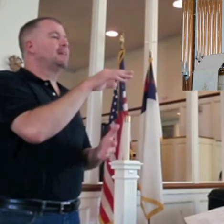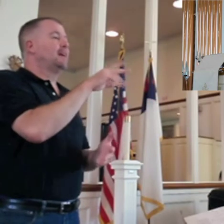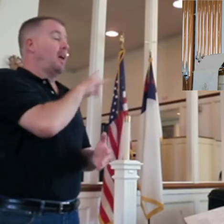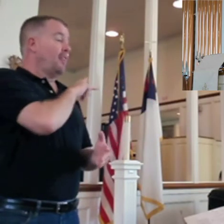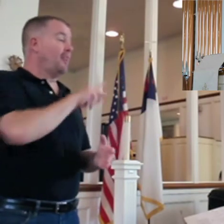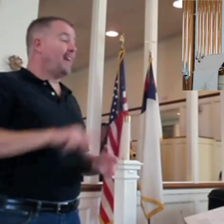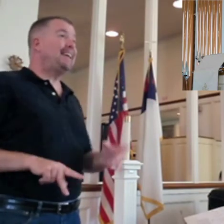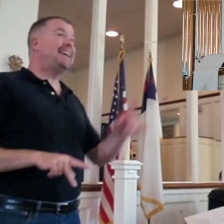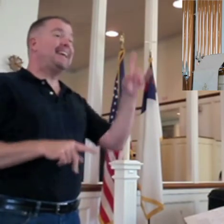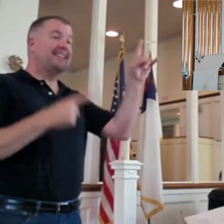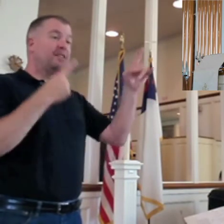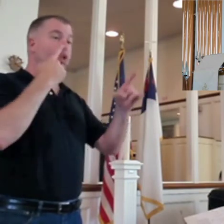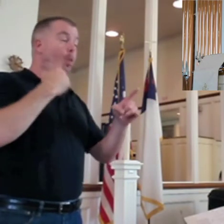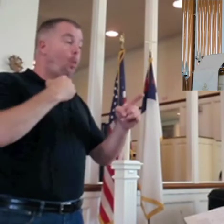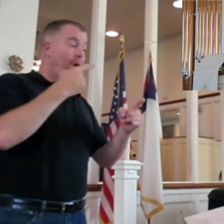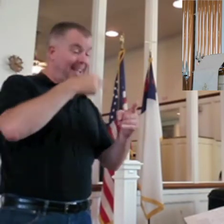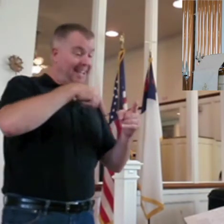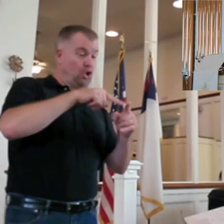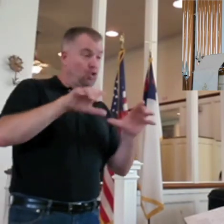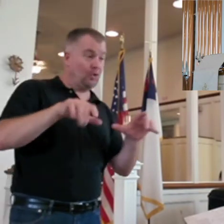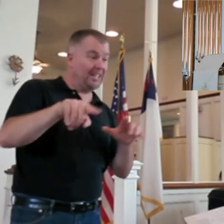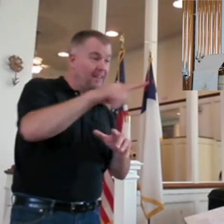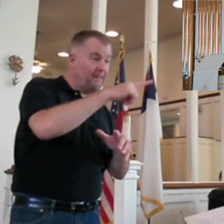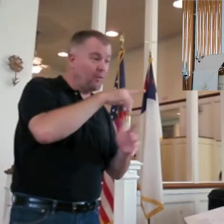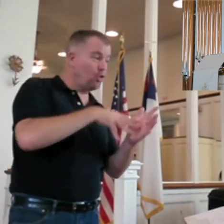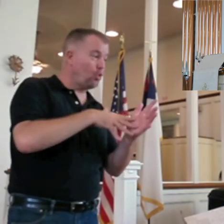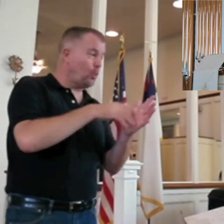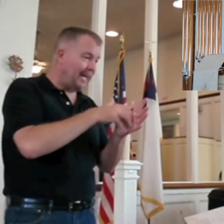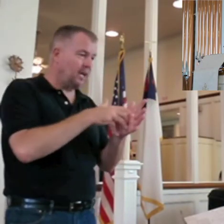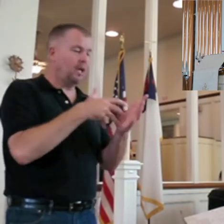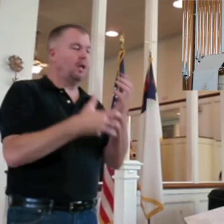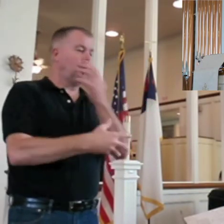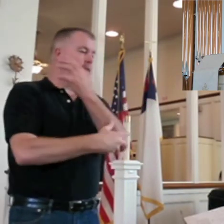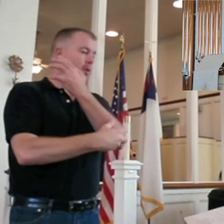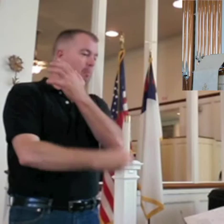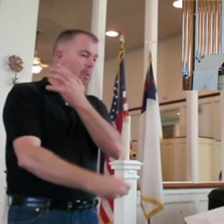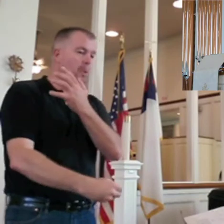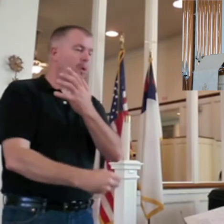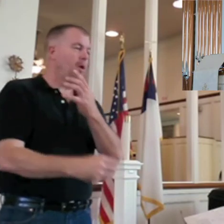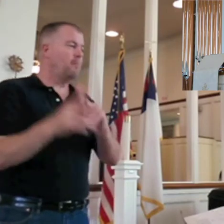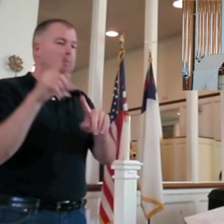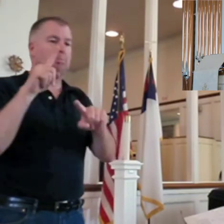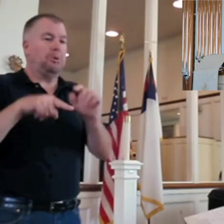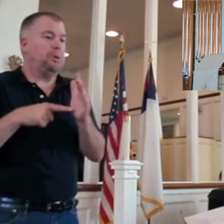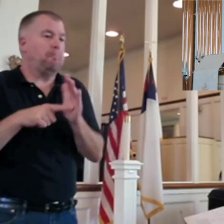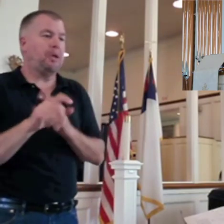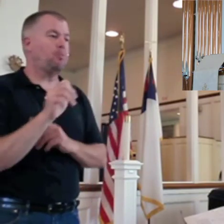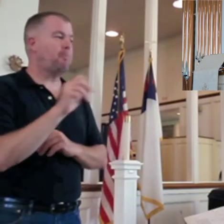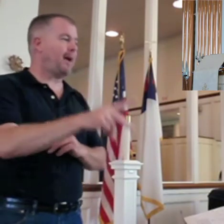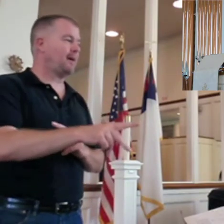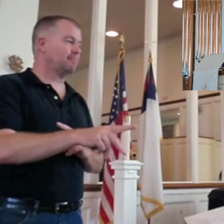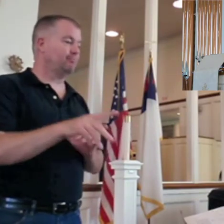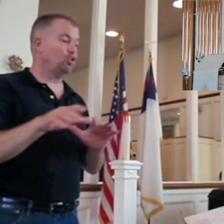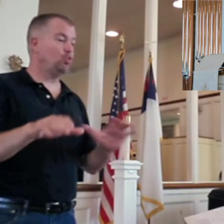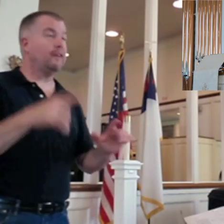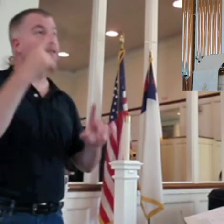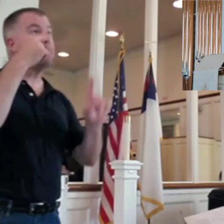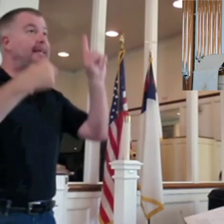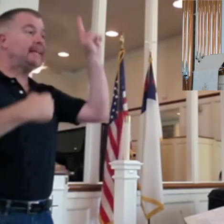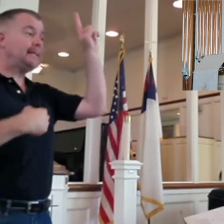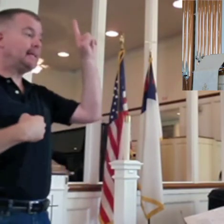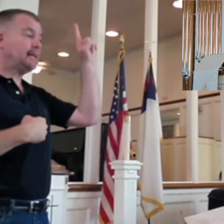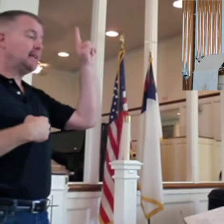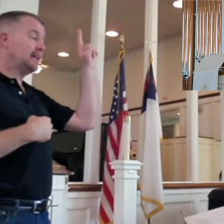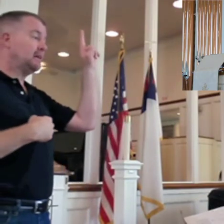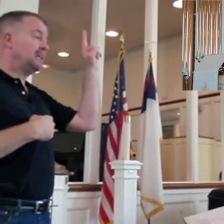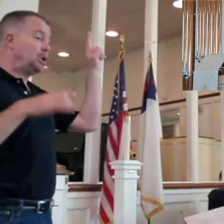And the King will say, when you did it for the least powerful and the least influential and the least able to pay back, you